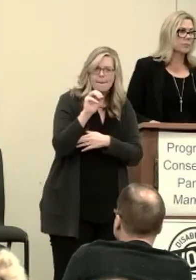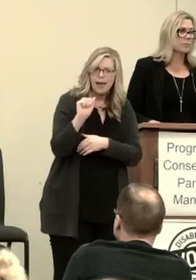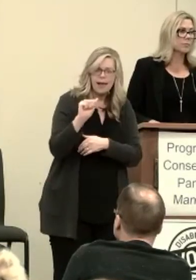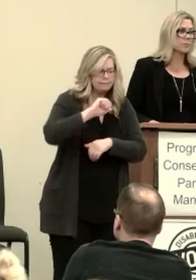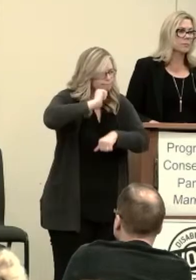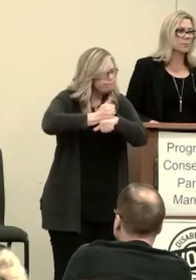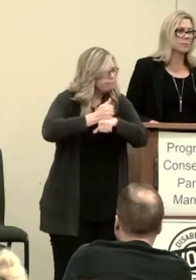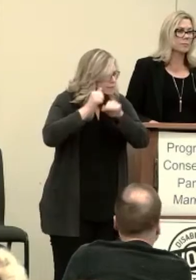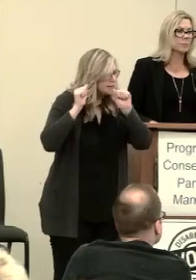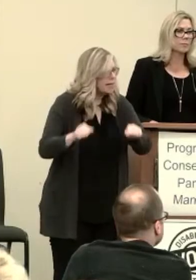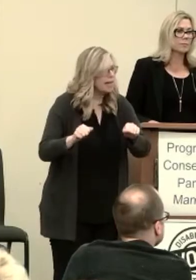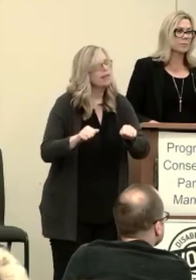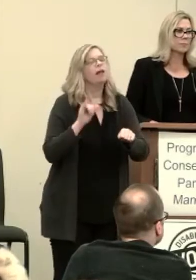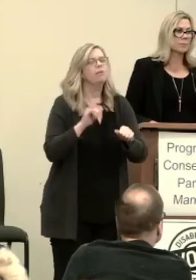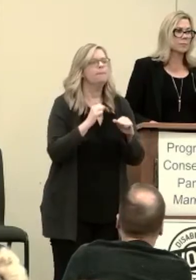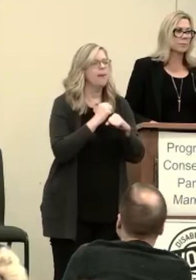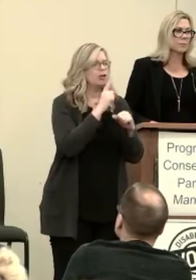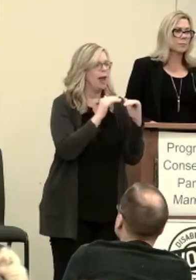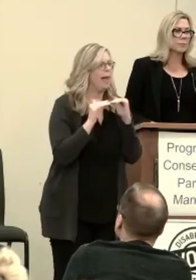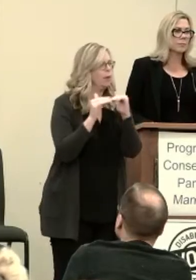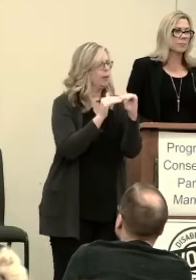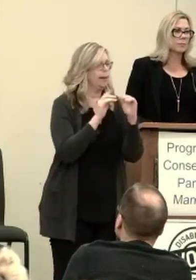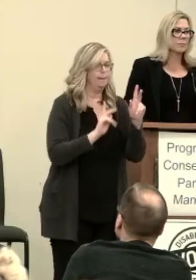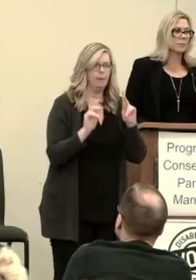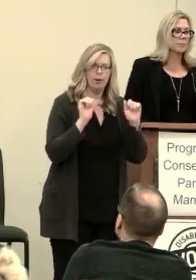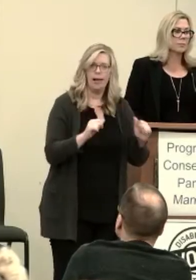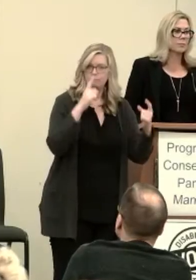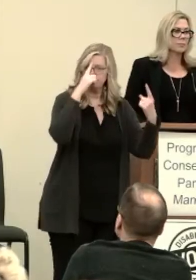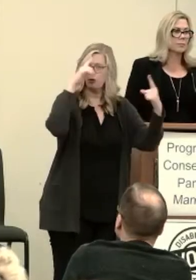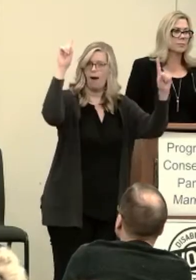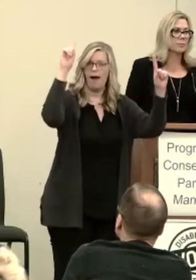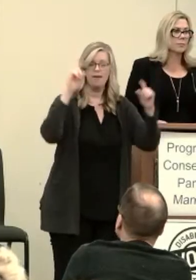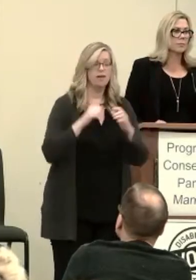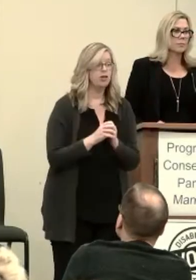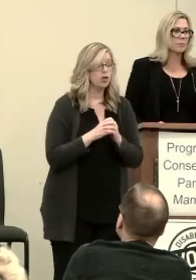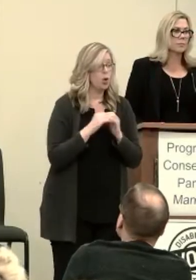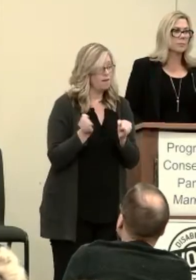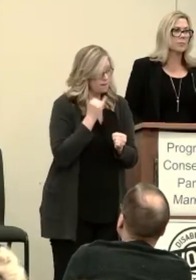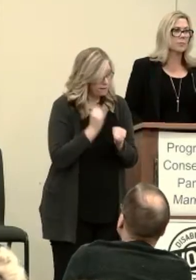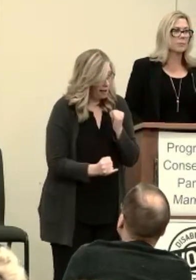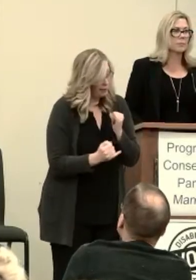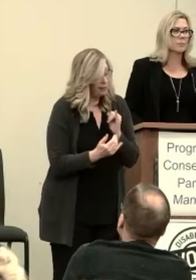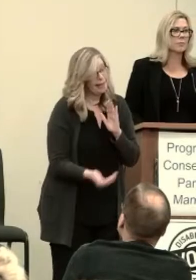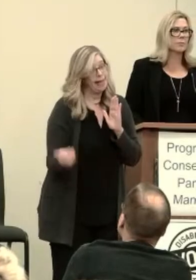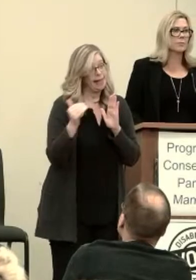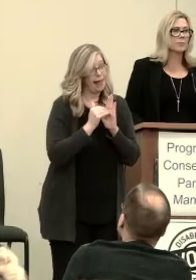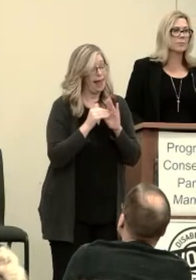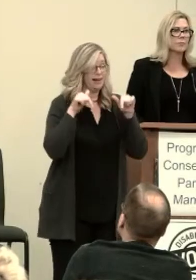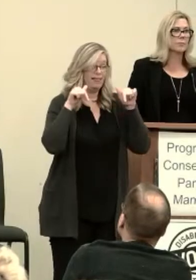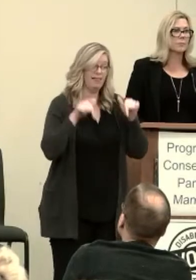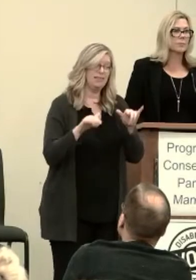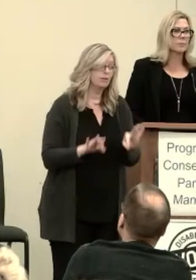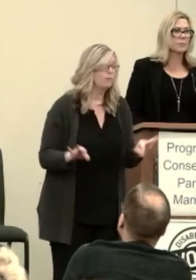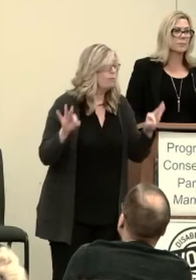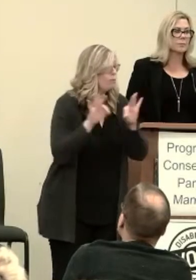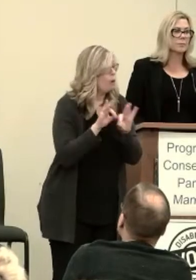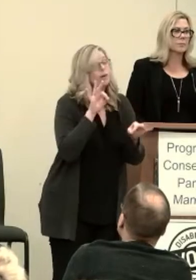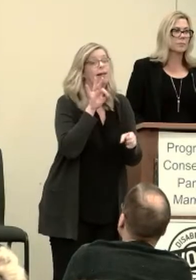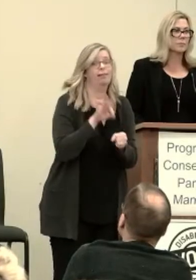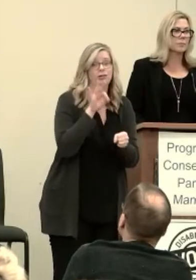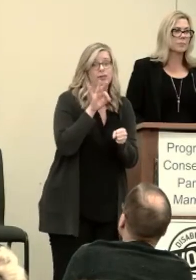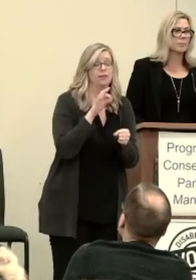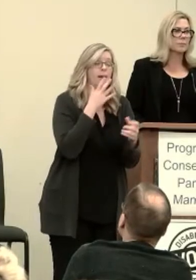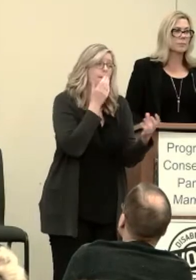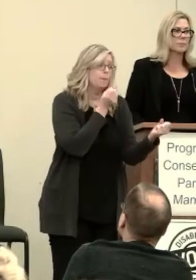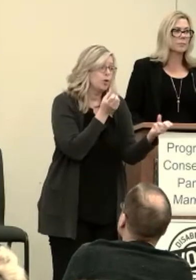is equity and that folks can thrive. And so finally, again, this is a really important election. I